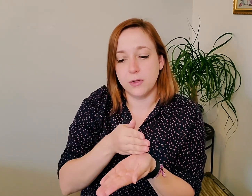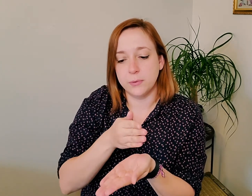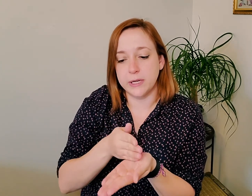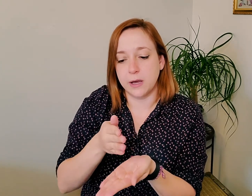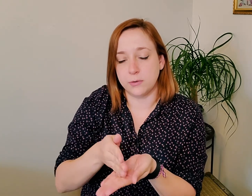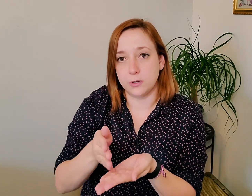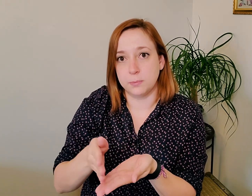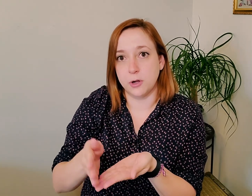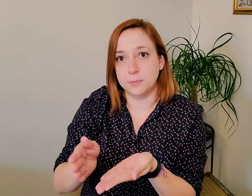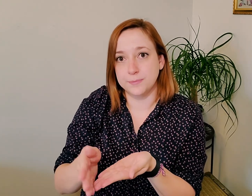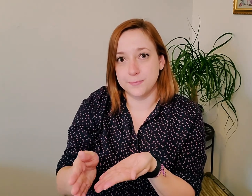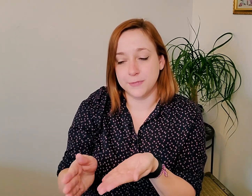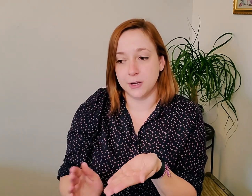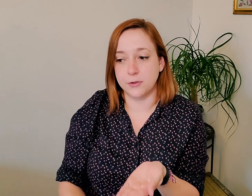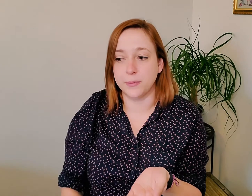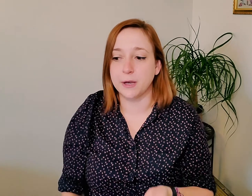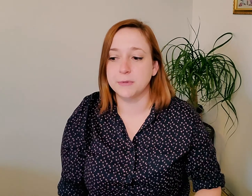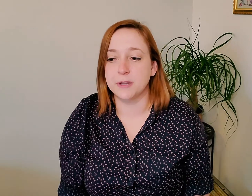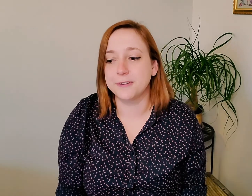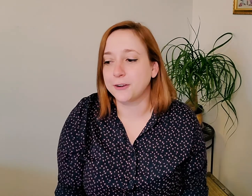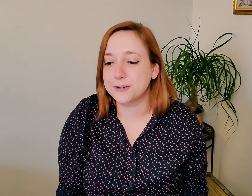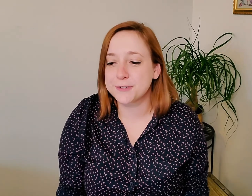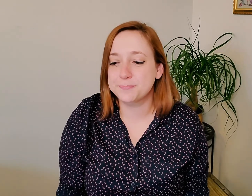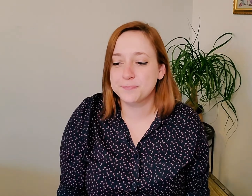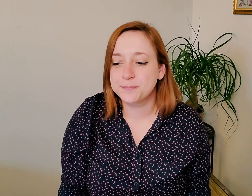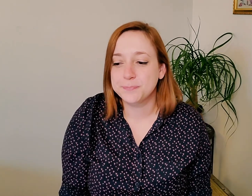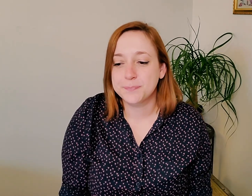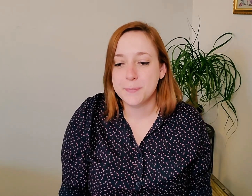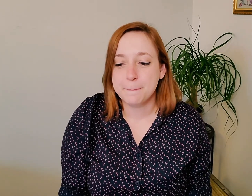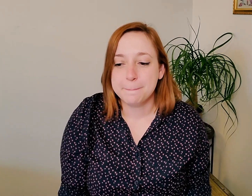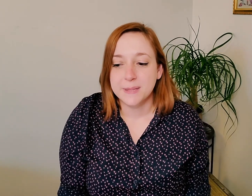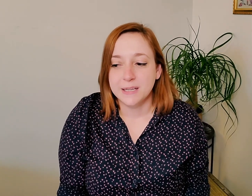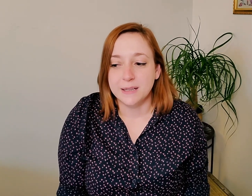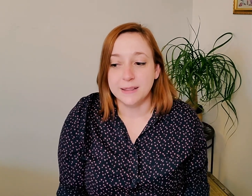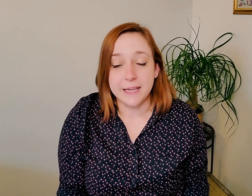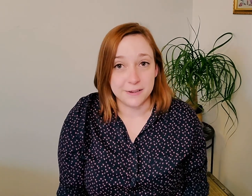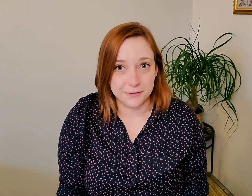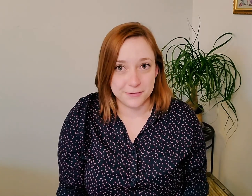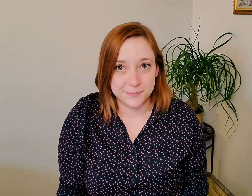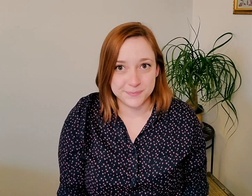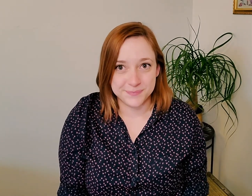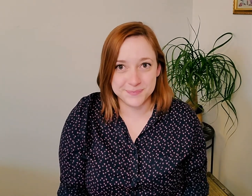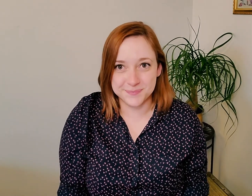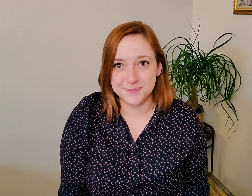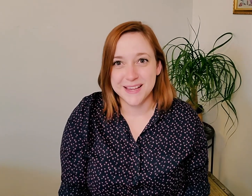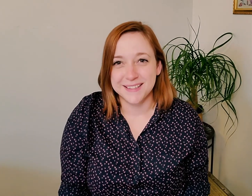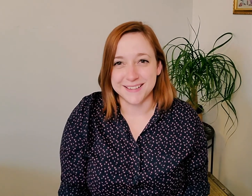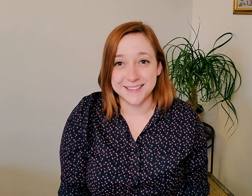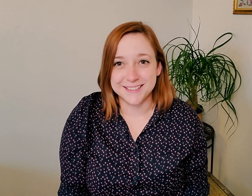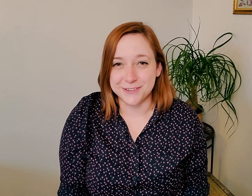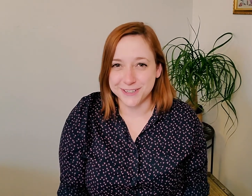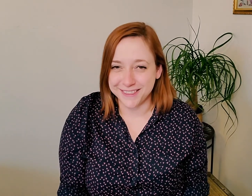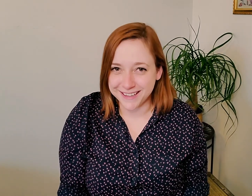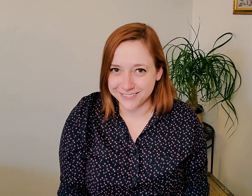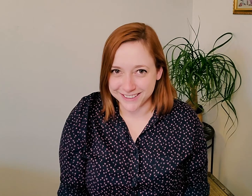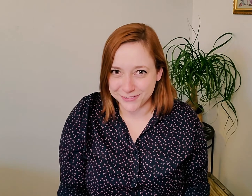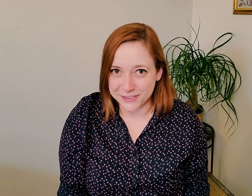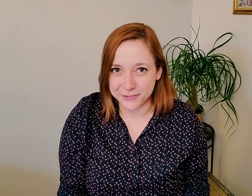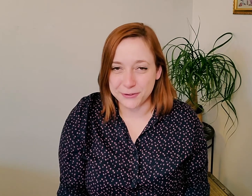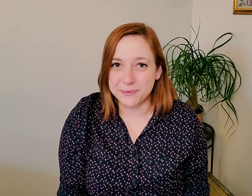way down your palm, all the way up to the fingers. Leaf. Now this you wouldn't think would go with food, but